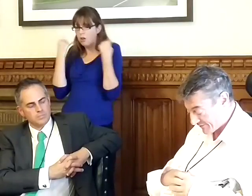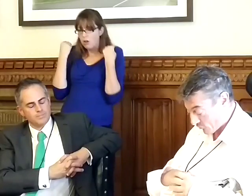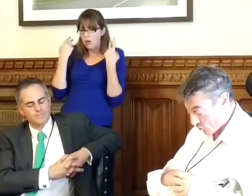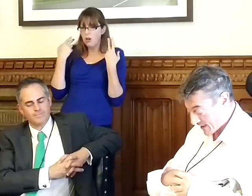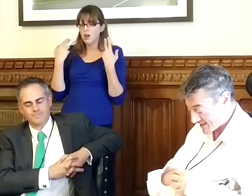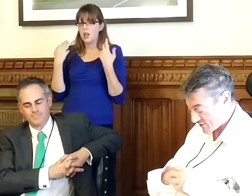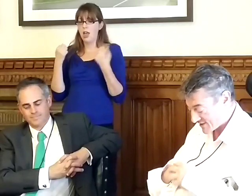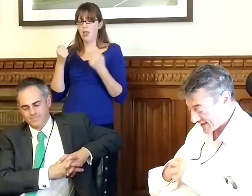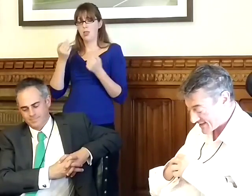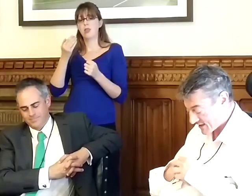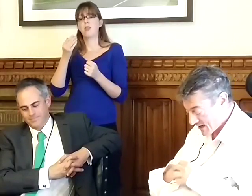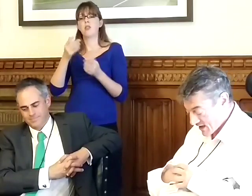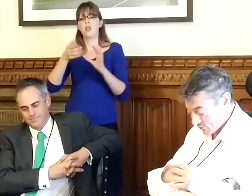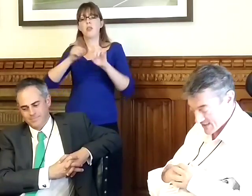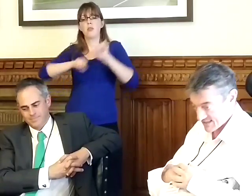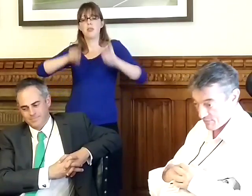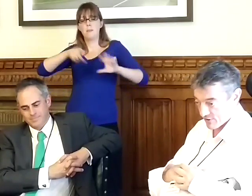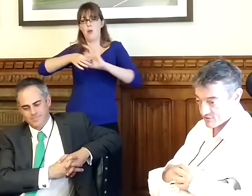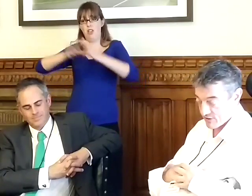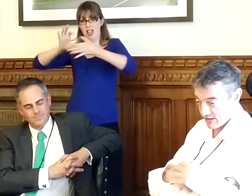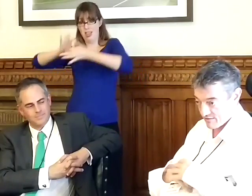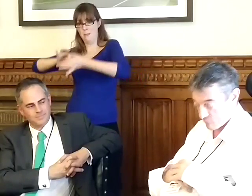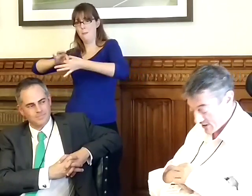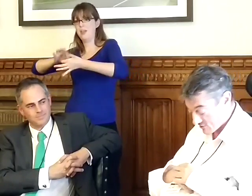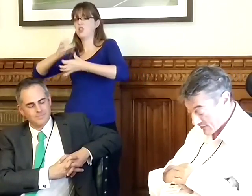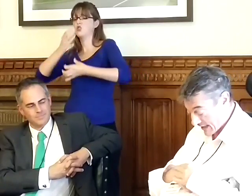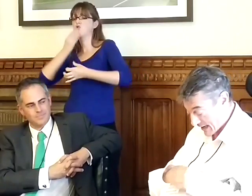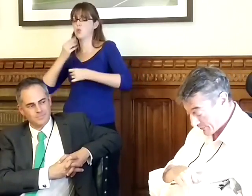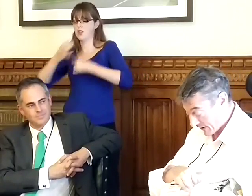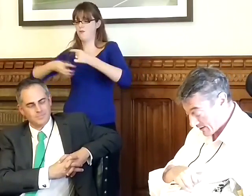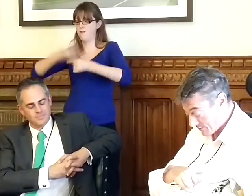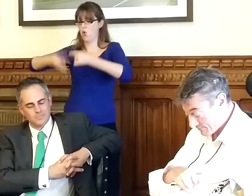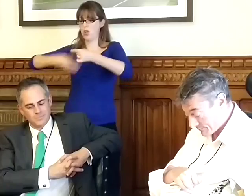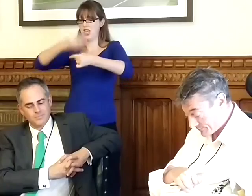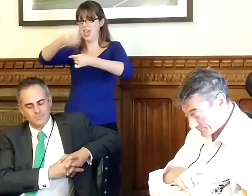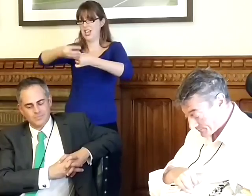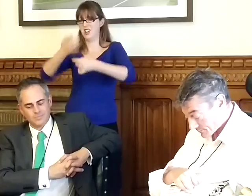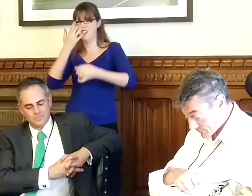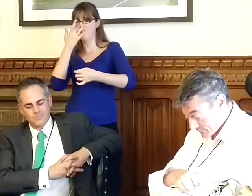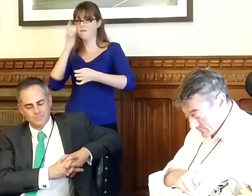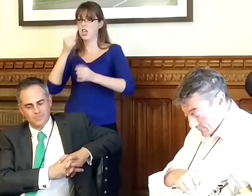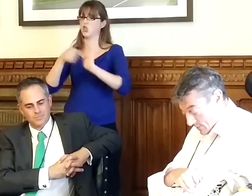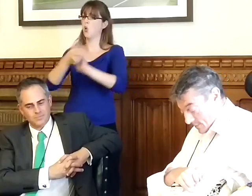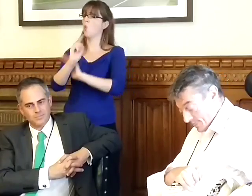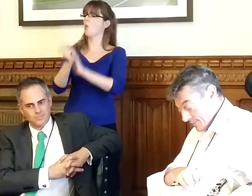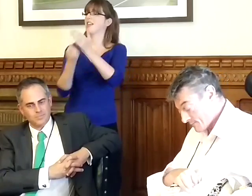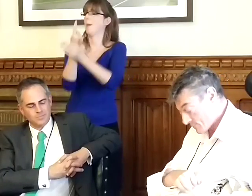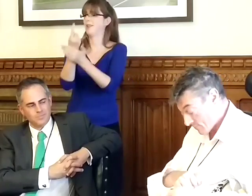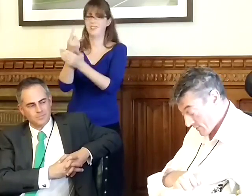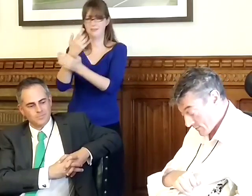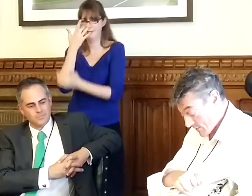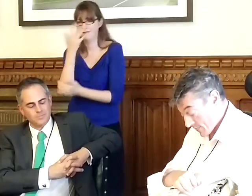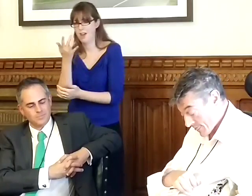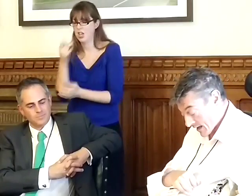being used every 4 years to assist in the smokescreen of what is really happening. Yeah.